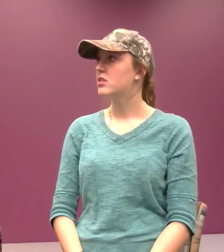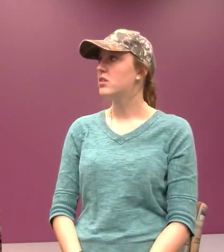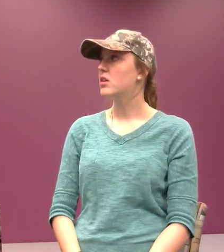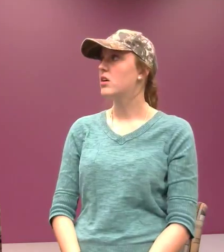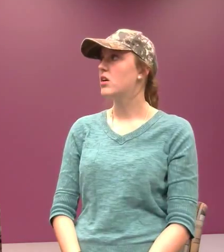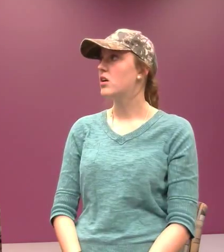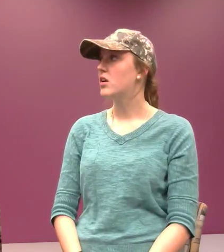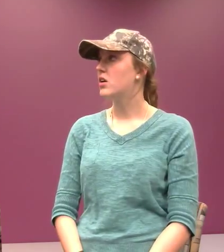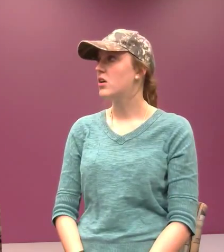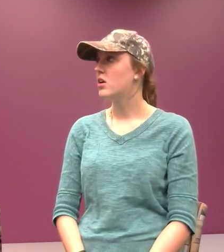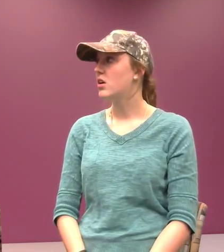all I've got left is 1.